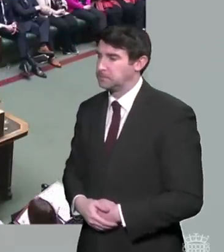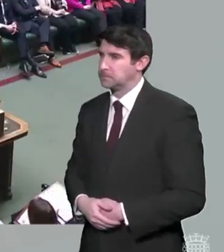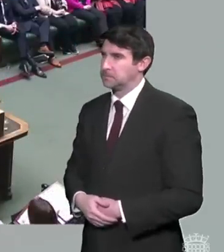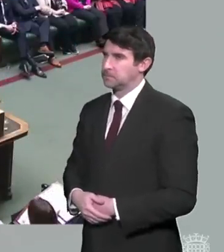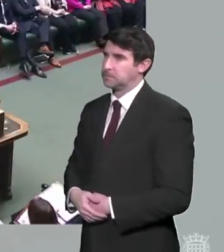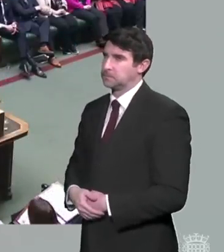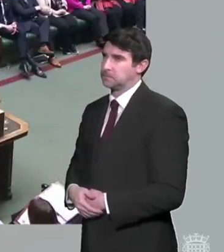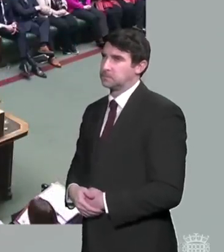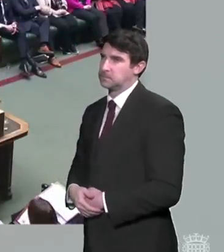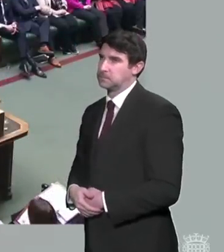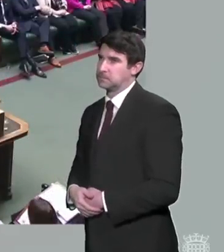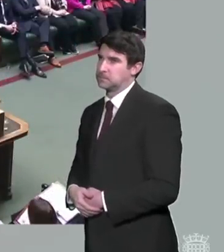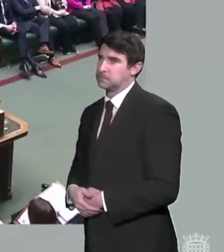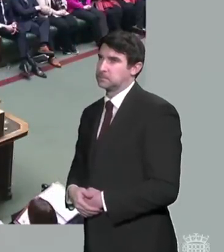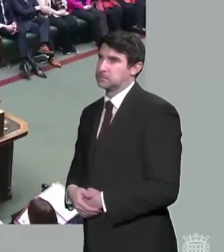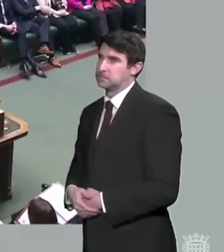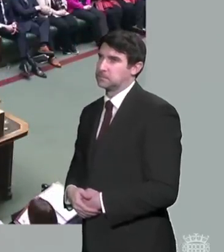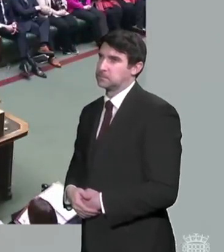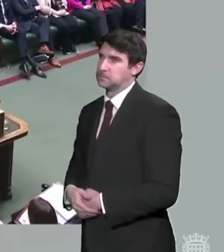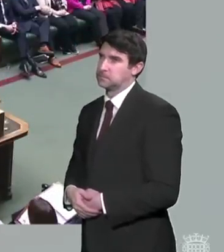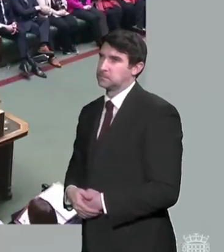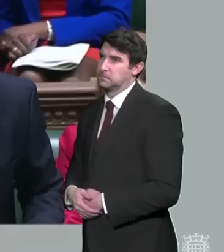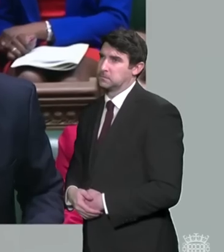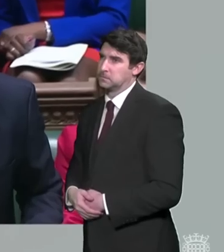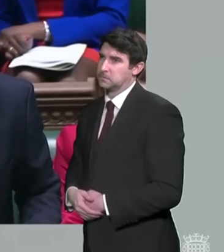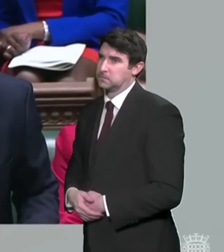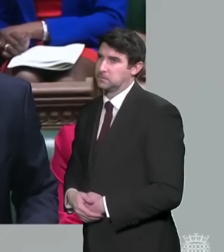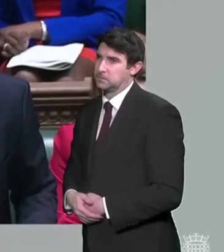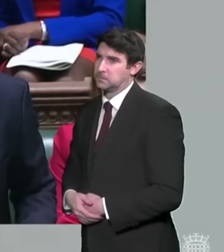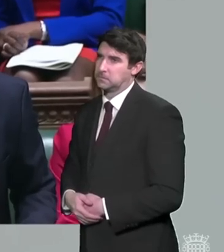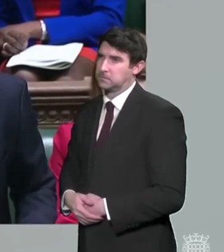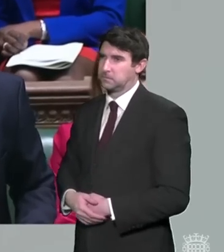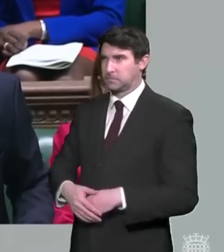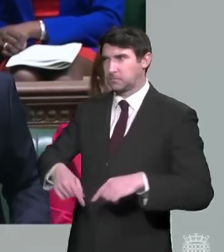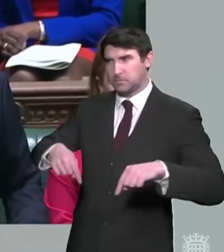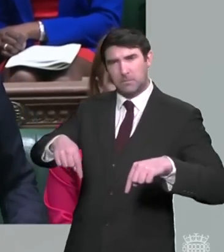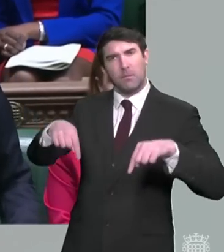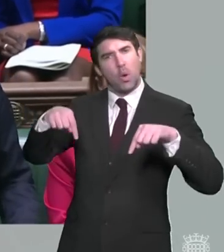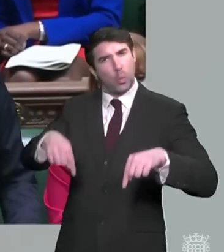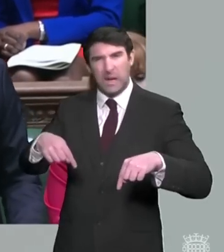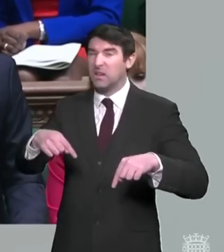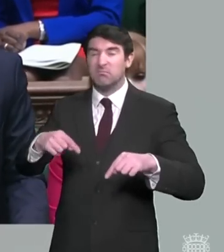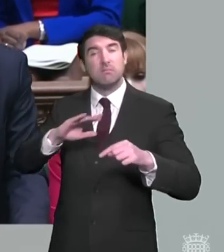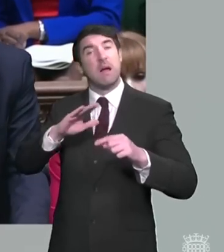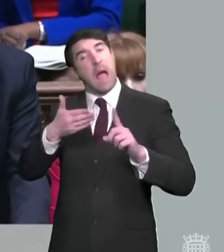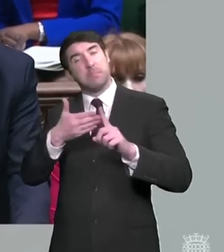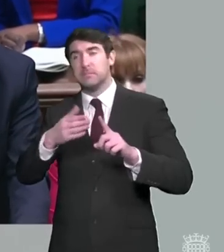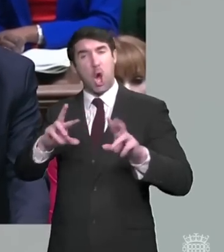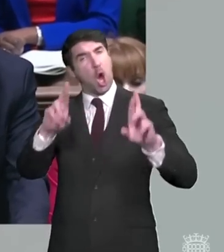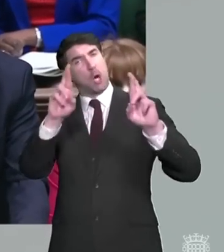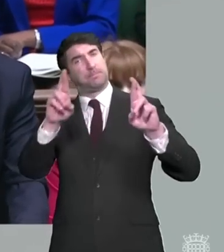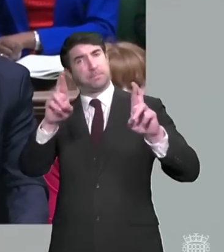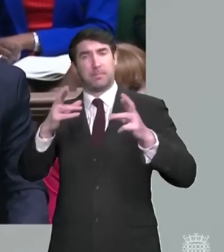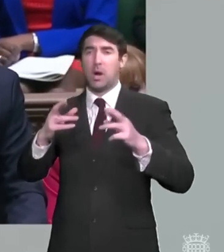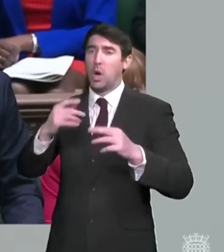Mr. Speaker, across this House, we don't just hope for Ukraine's victory, we believe in it. And part of